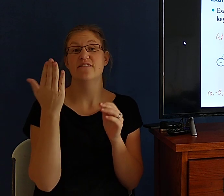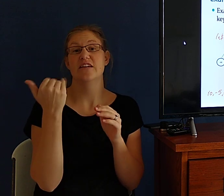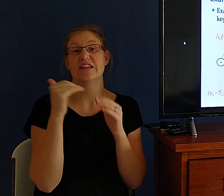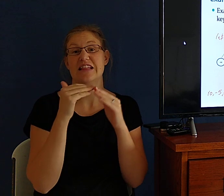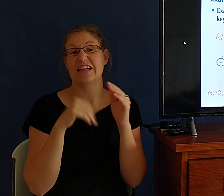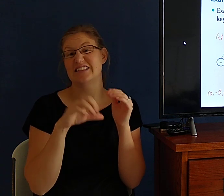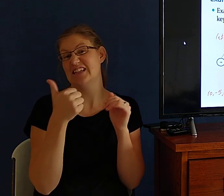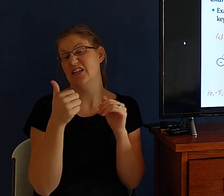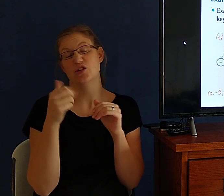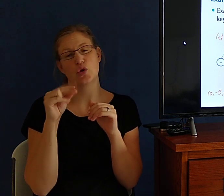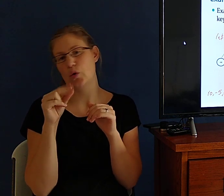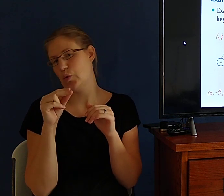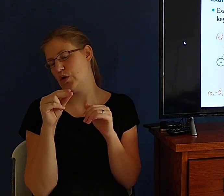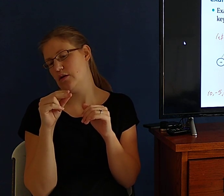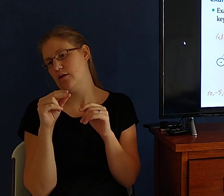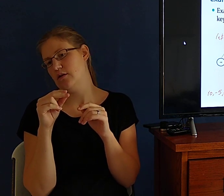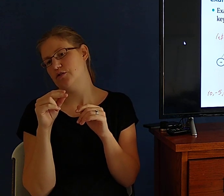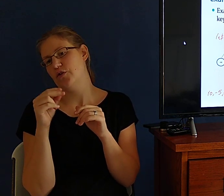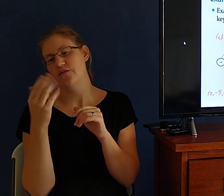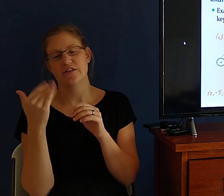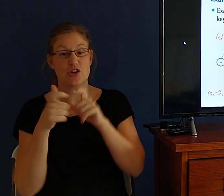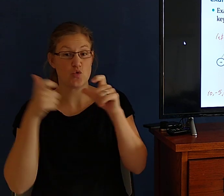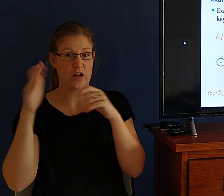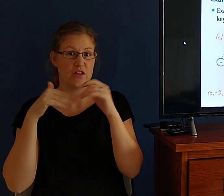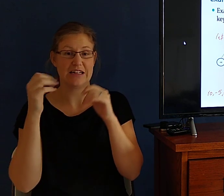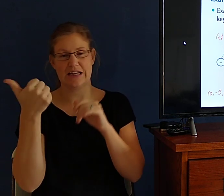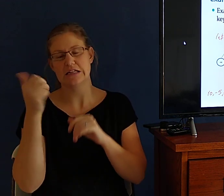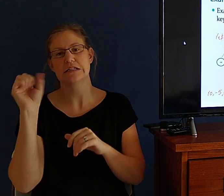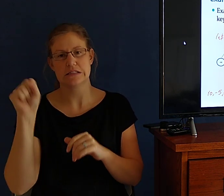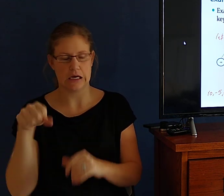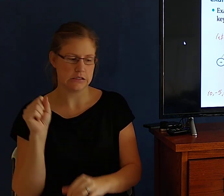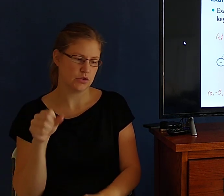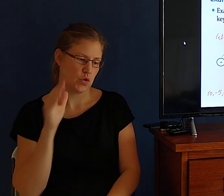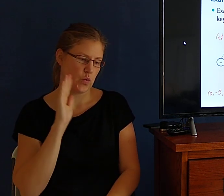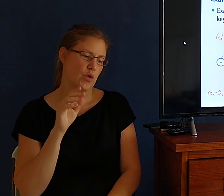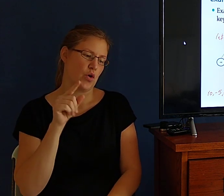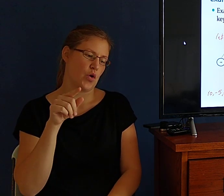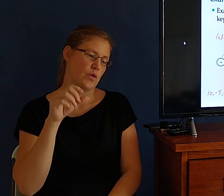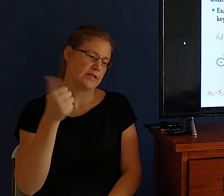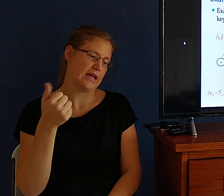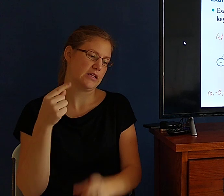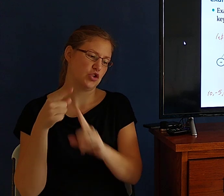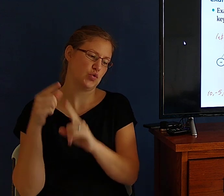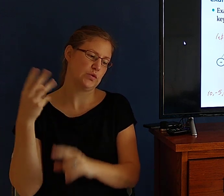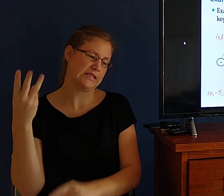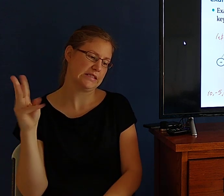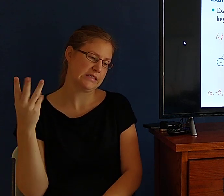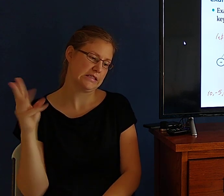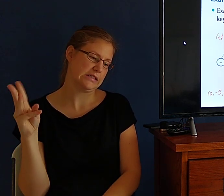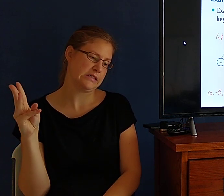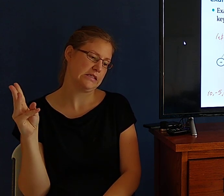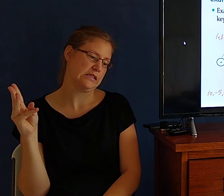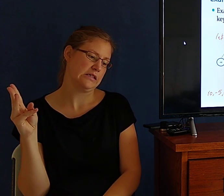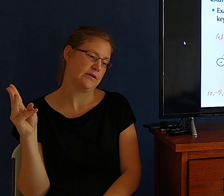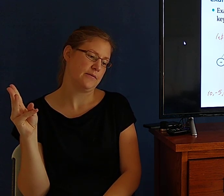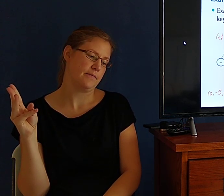15 is greater than 10? Yes. So we will go from 10 to 16. Okay, 15 is